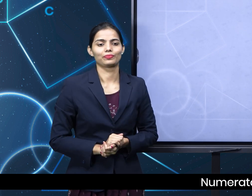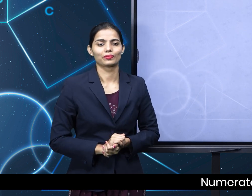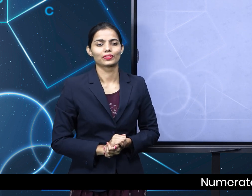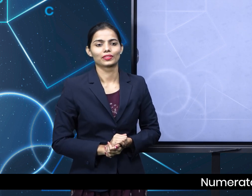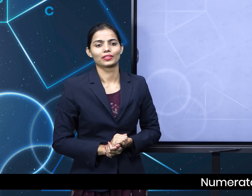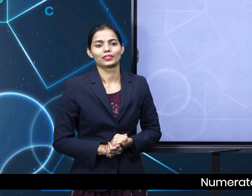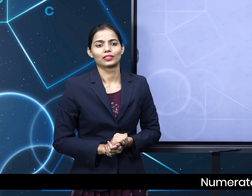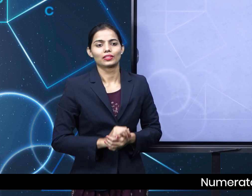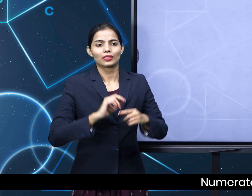numerator,